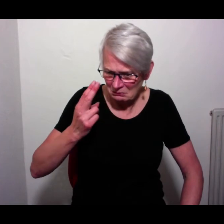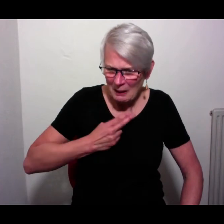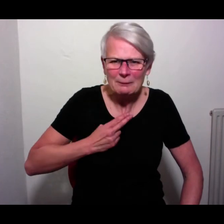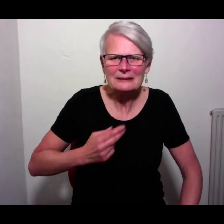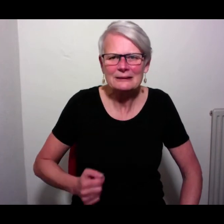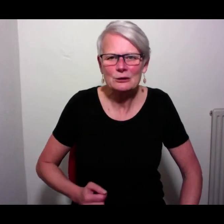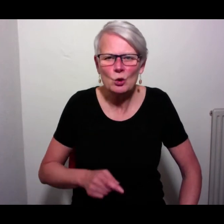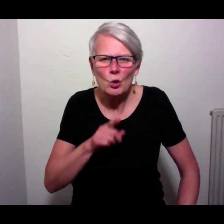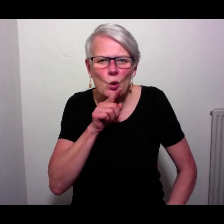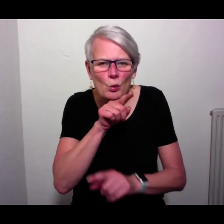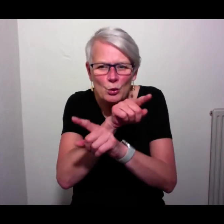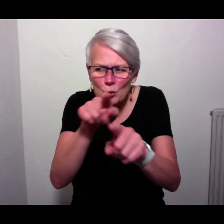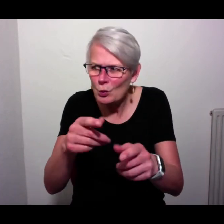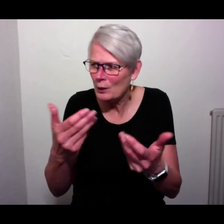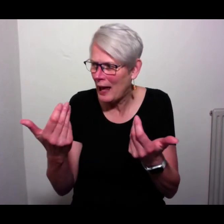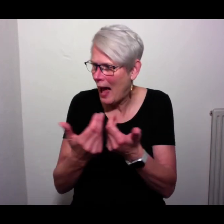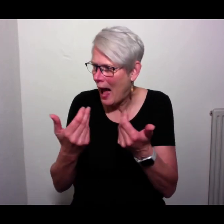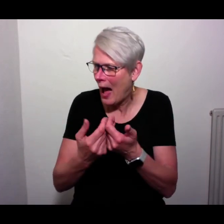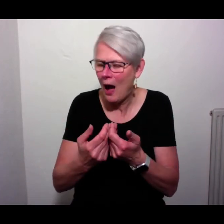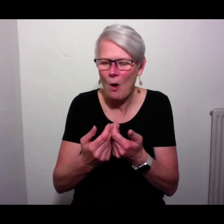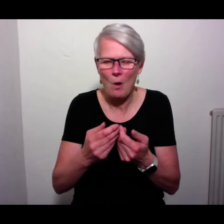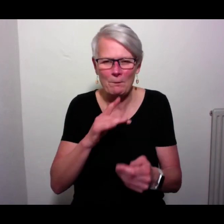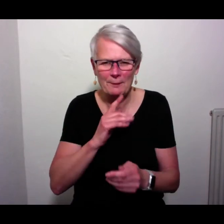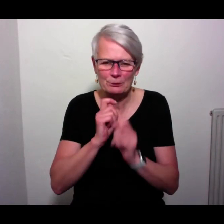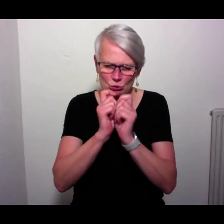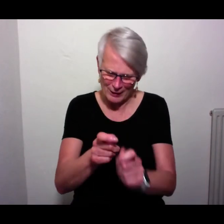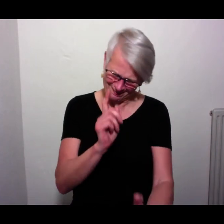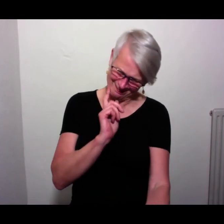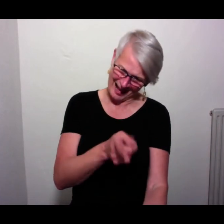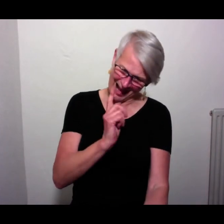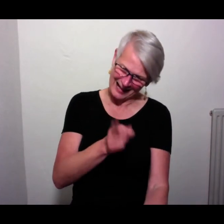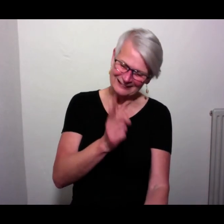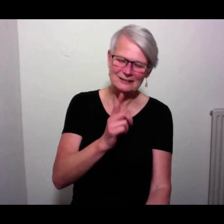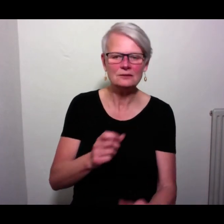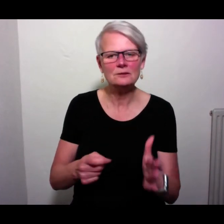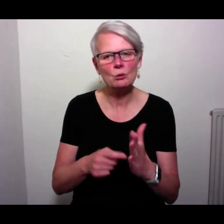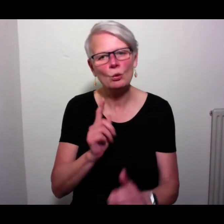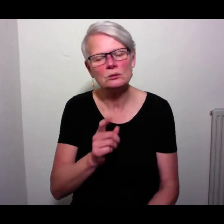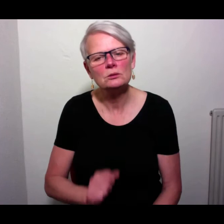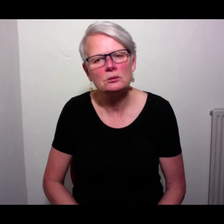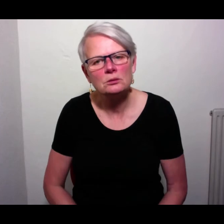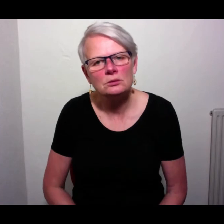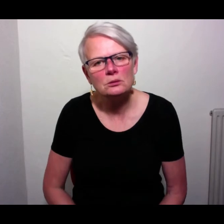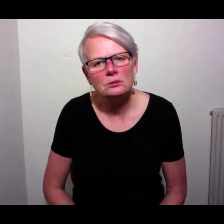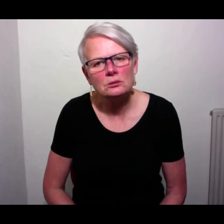Who you are and how this world treats you, that's what's important, isn't it?